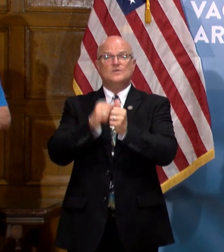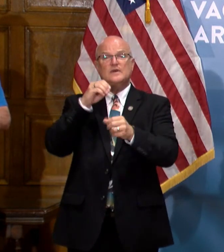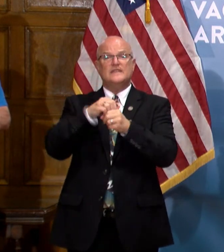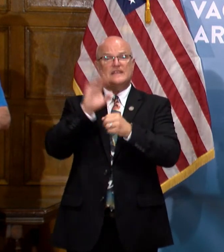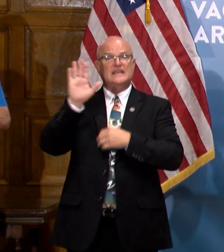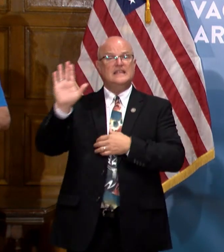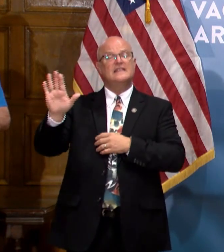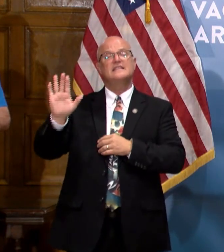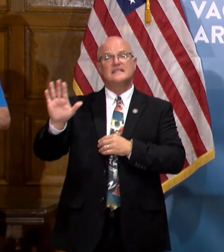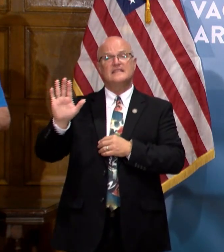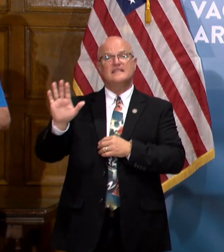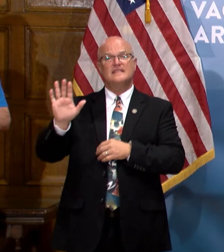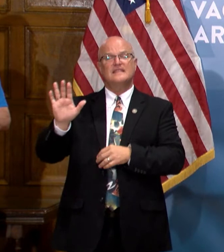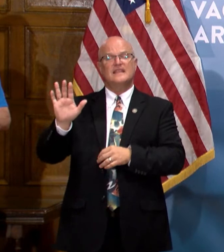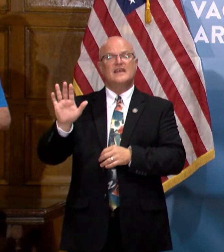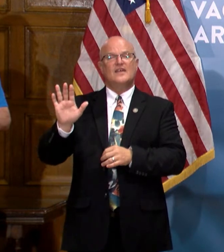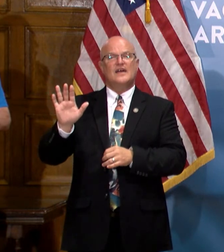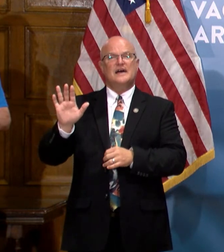the scope of the